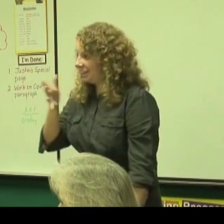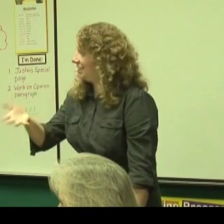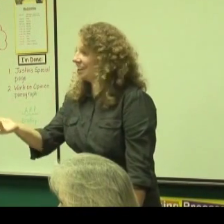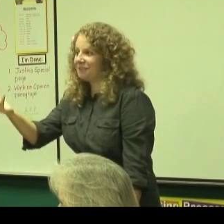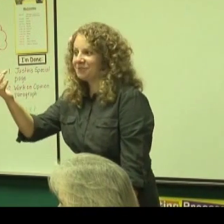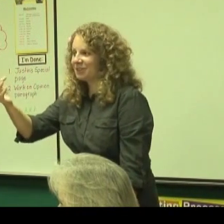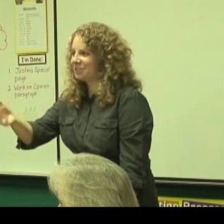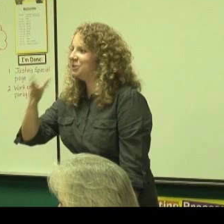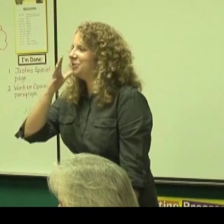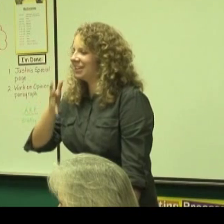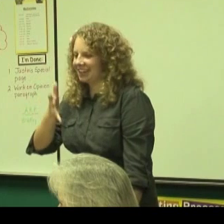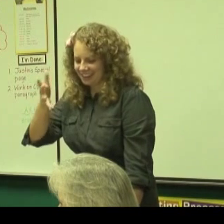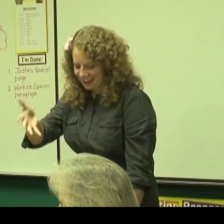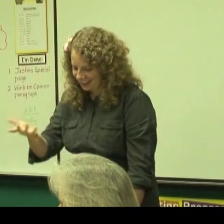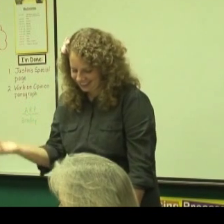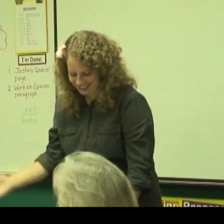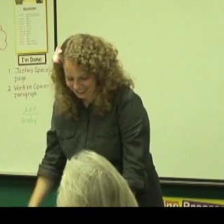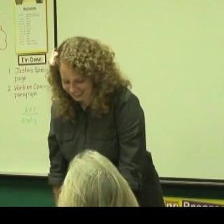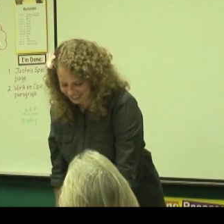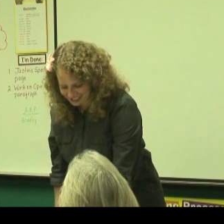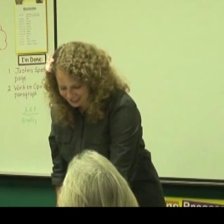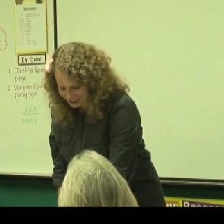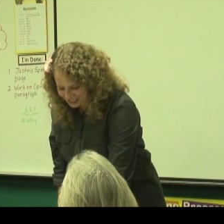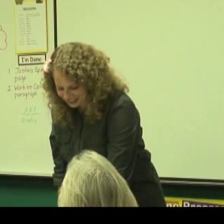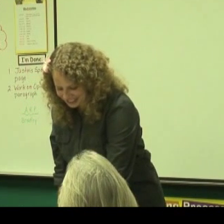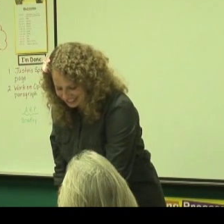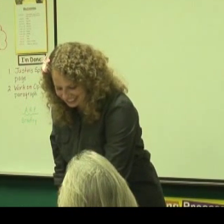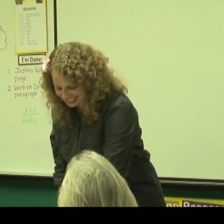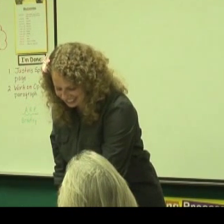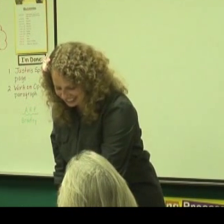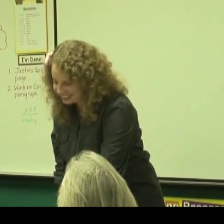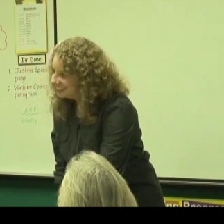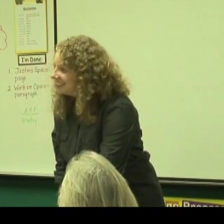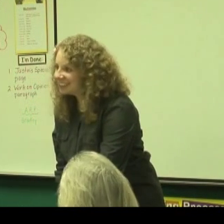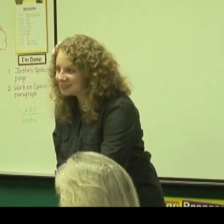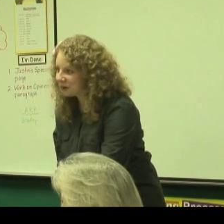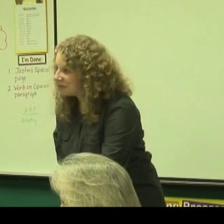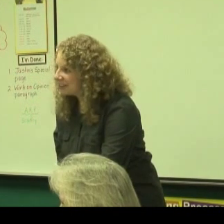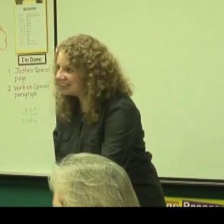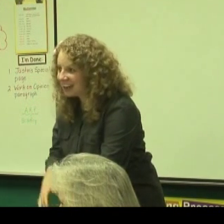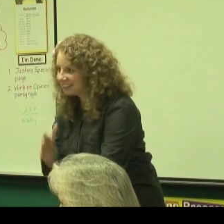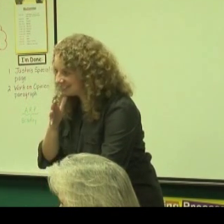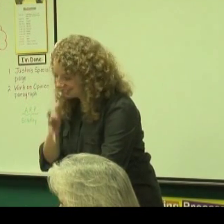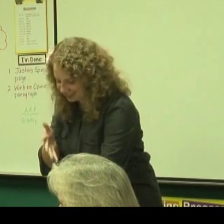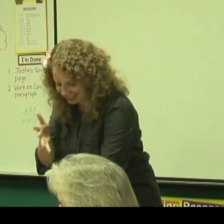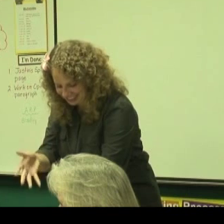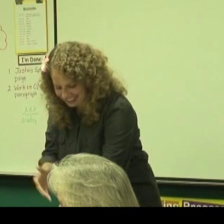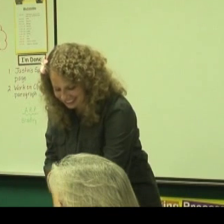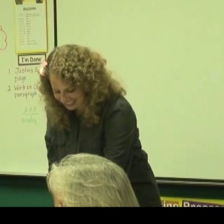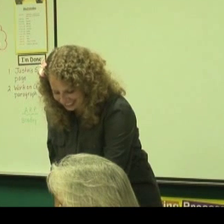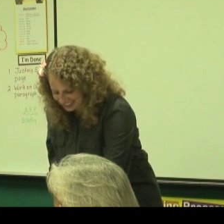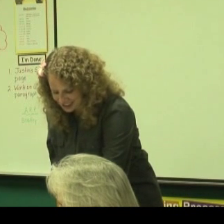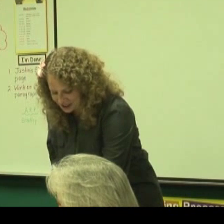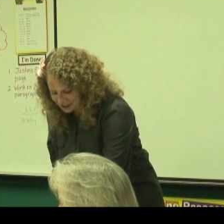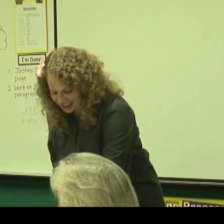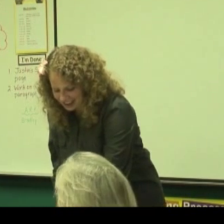granny, that would work too. Nana, you have all so those. My grandkids call me. That's perfect. Yeah, granny. Okay,